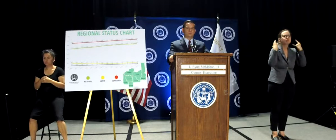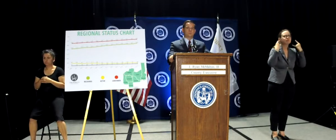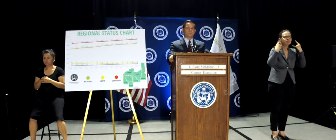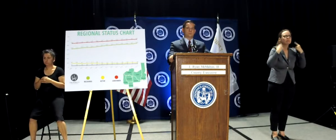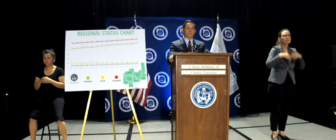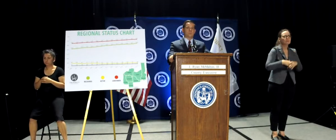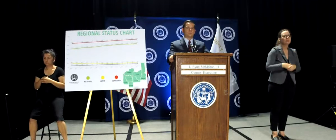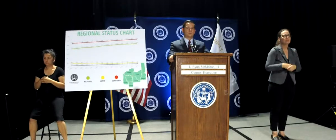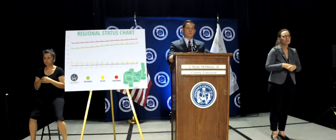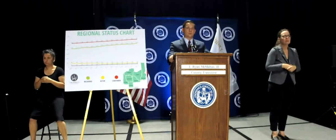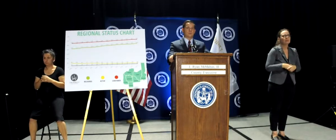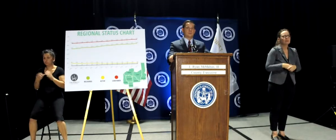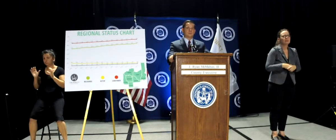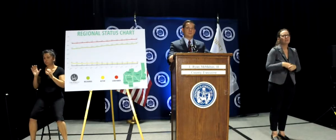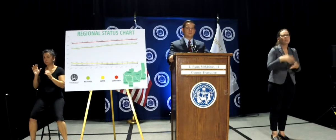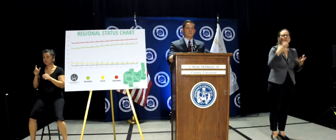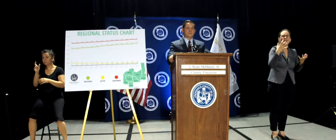asymptomatic,